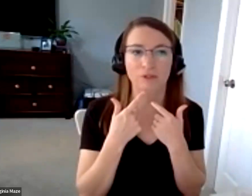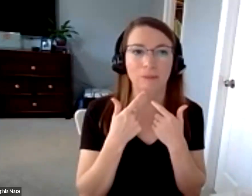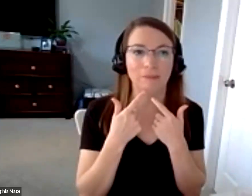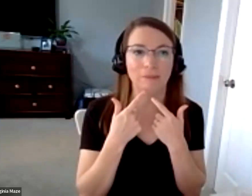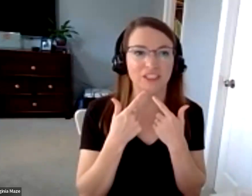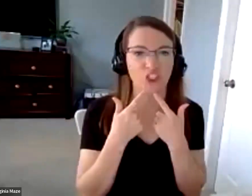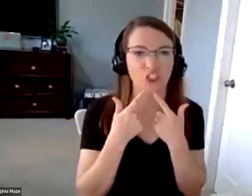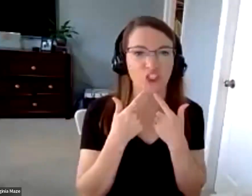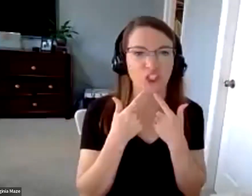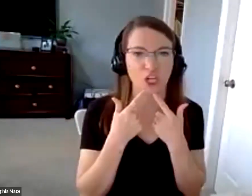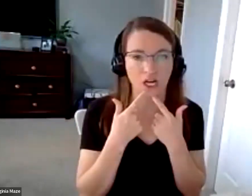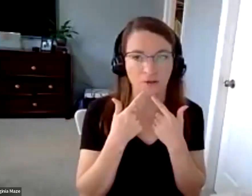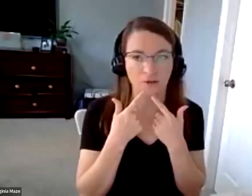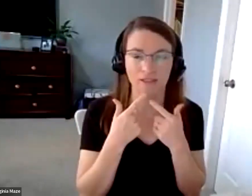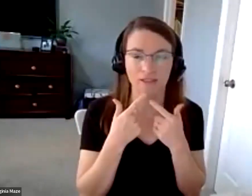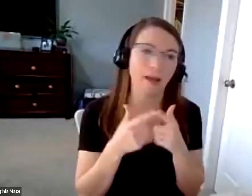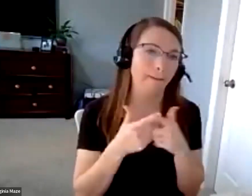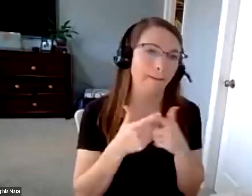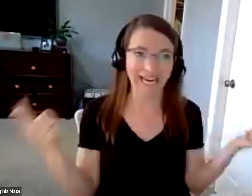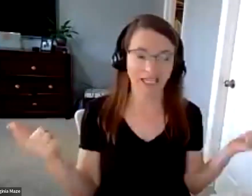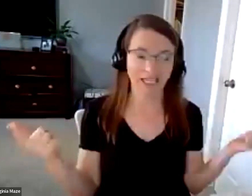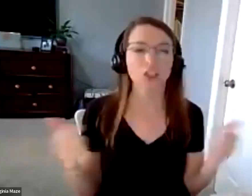the mouth morpheme is, okay. It's not,